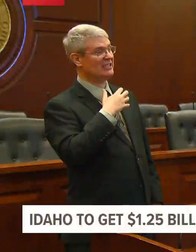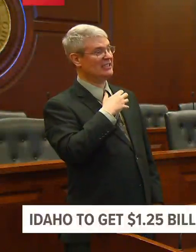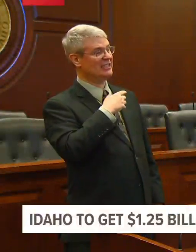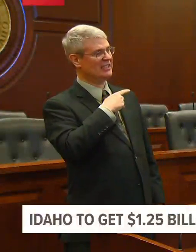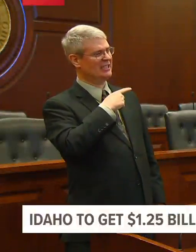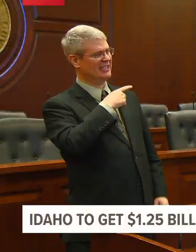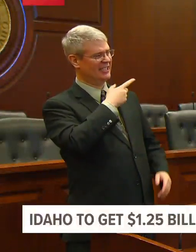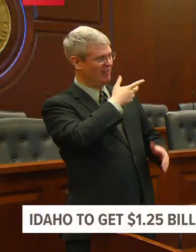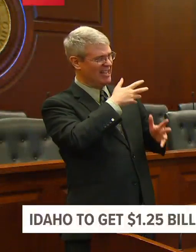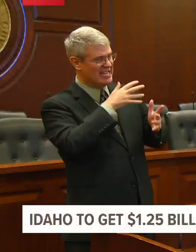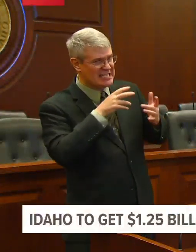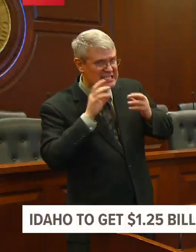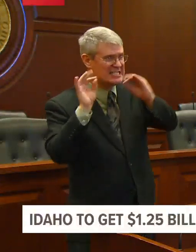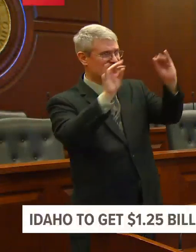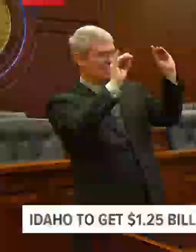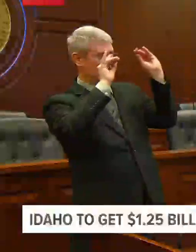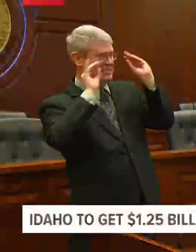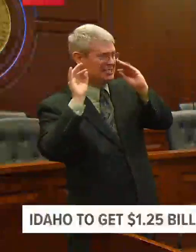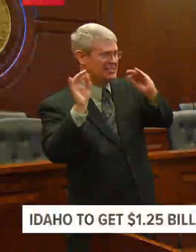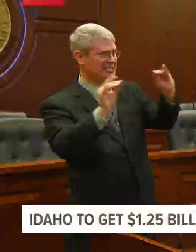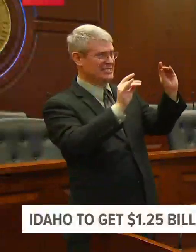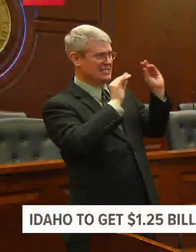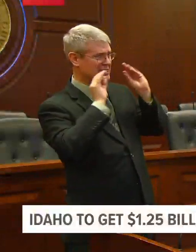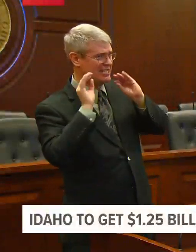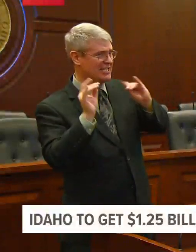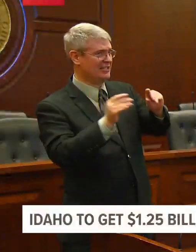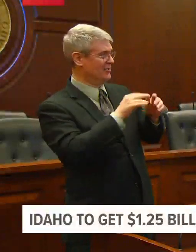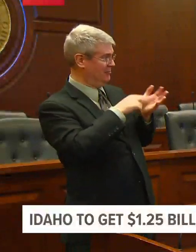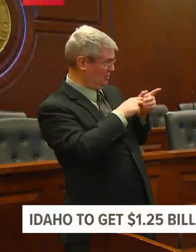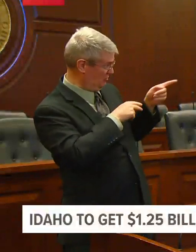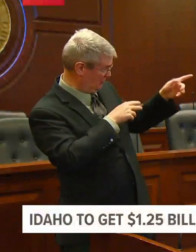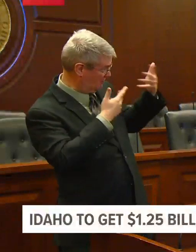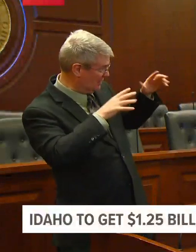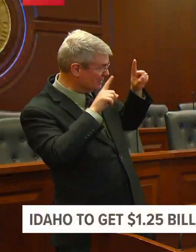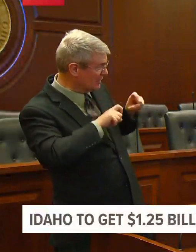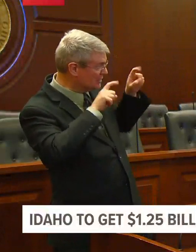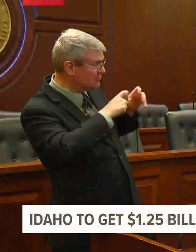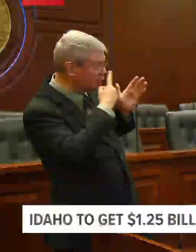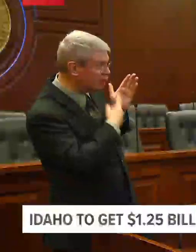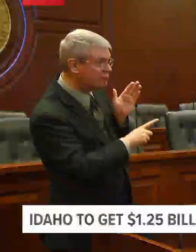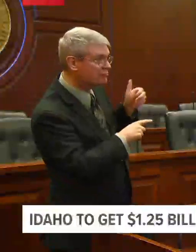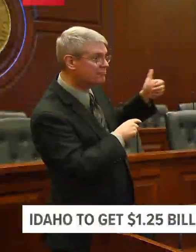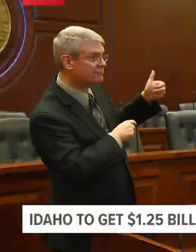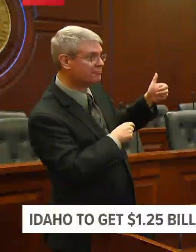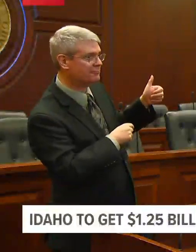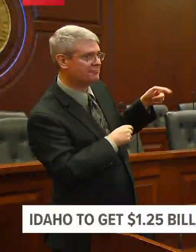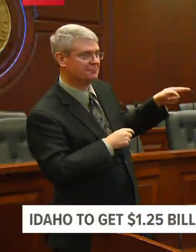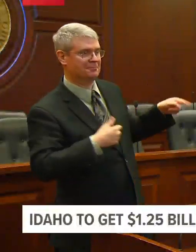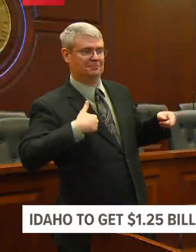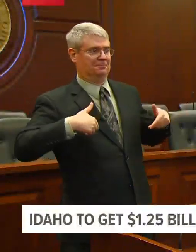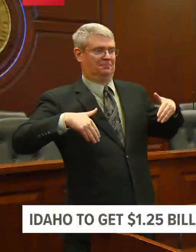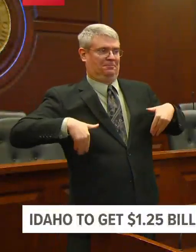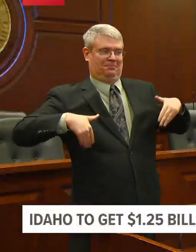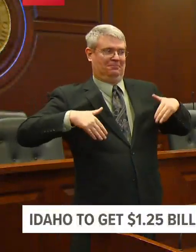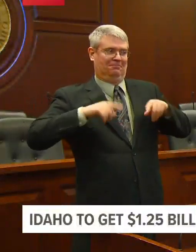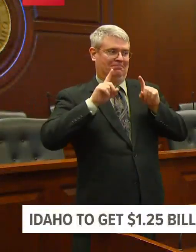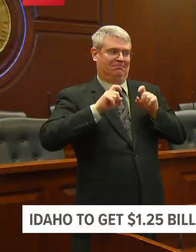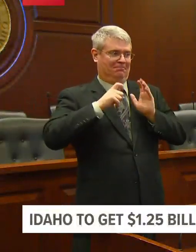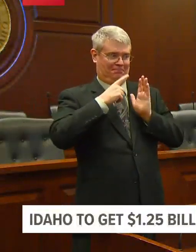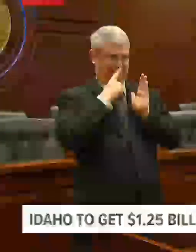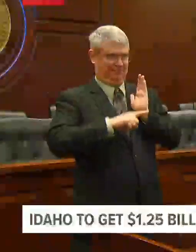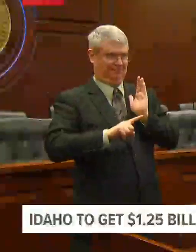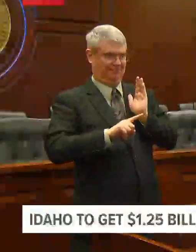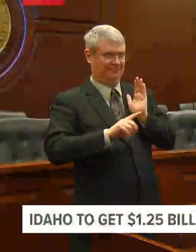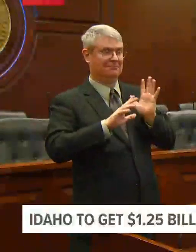holding up, and have you been tested for the virus? And I have not been tested for the virus. We practice social